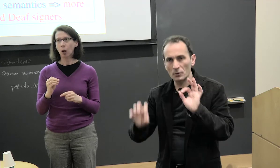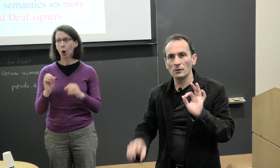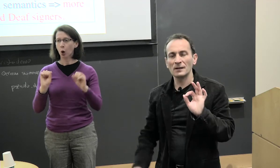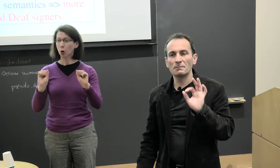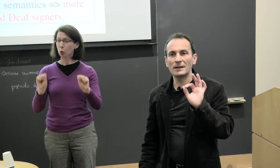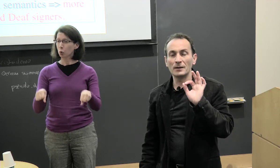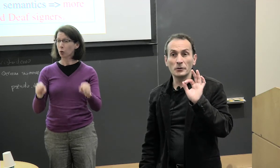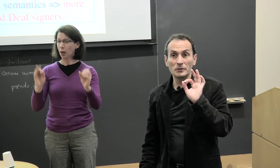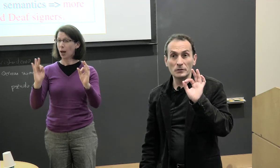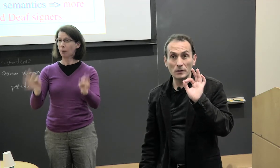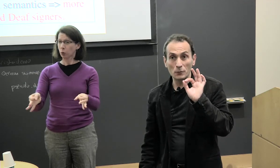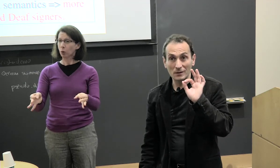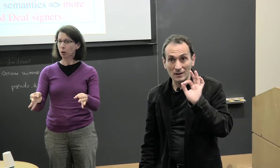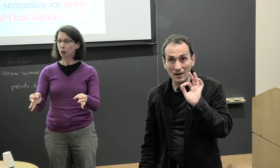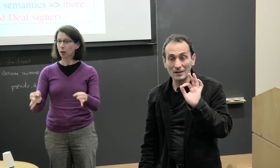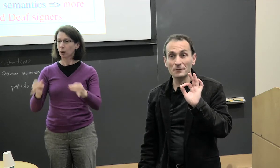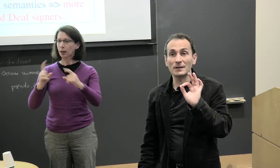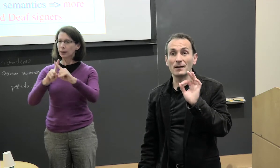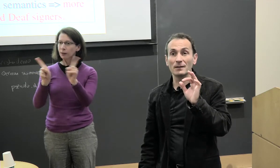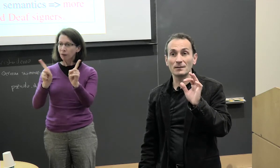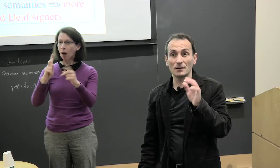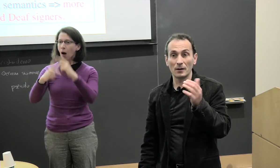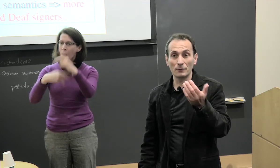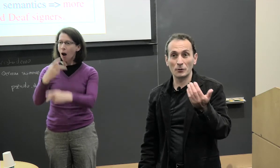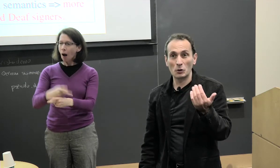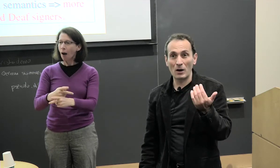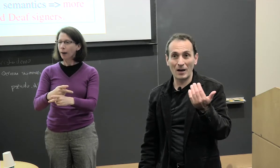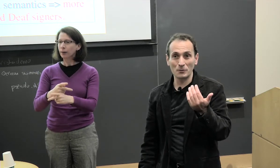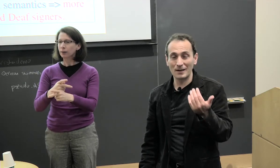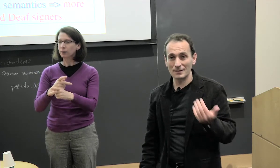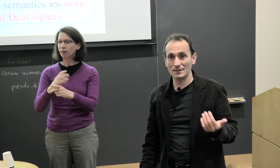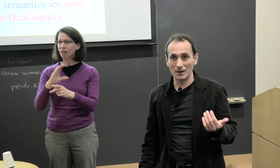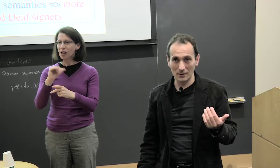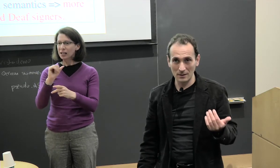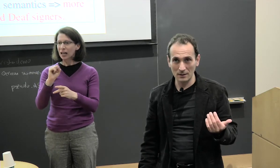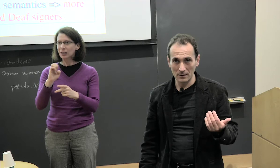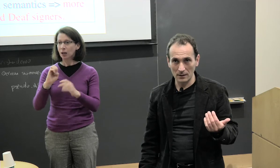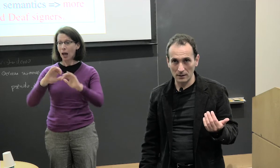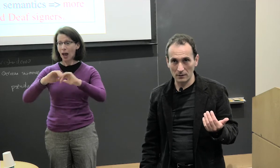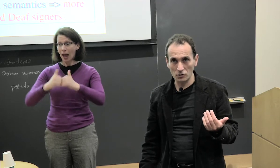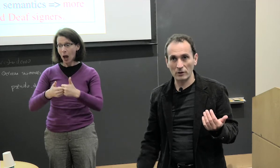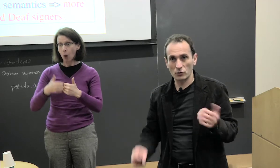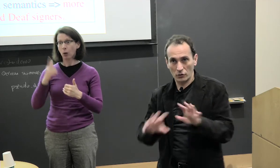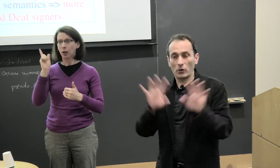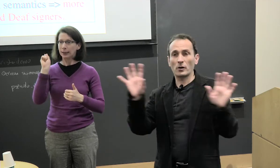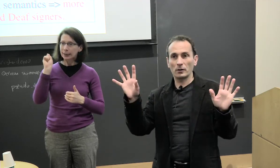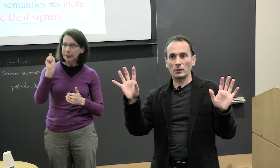could absolutely be a different kind of case of, you know, how necessary